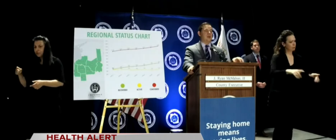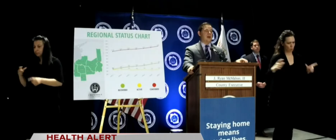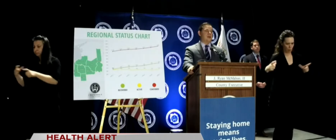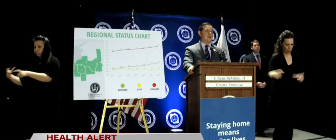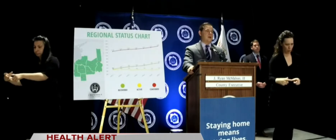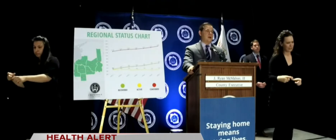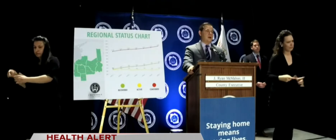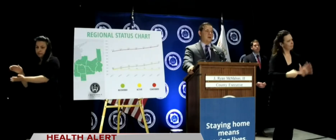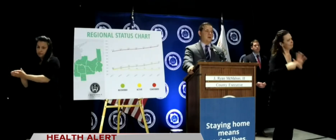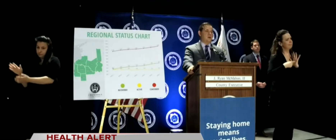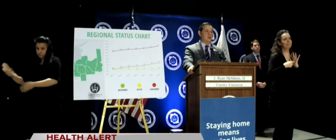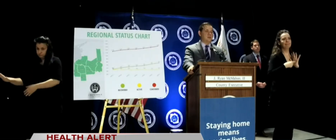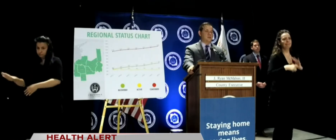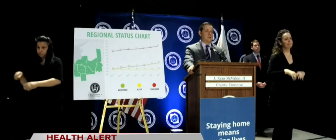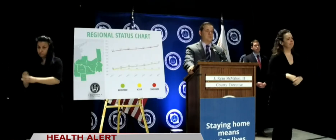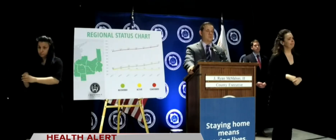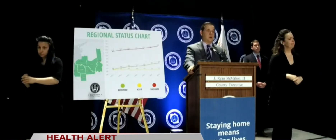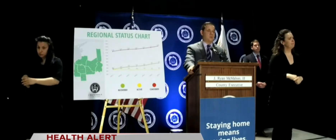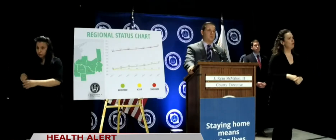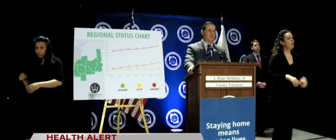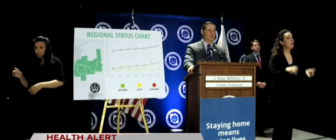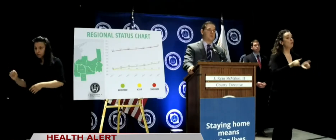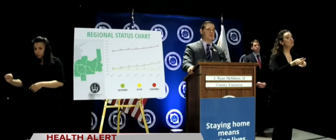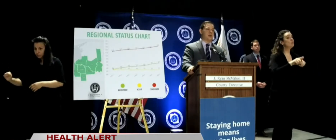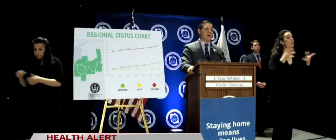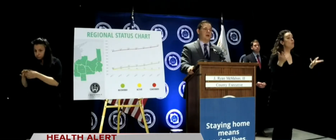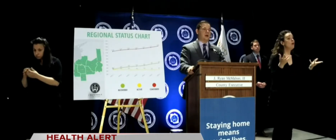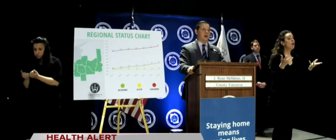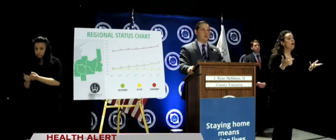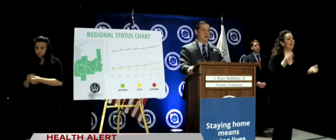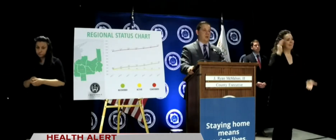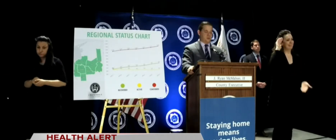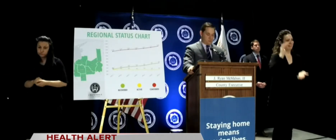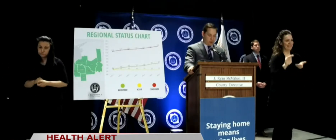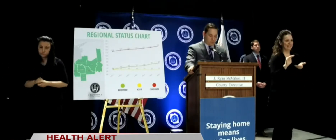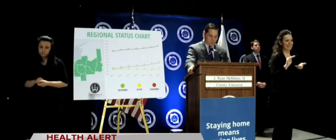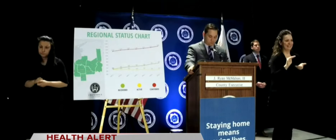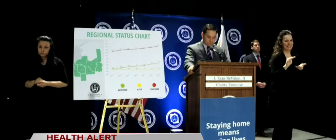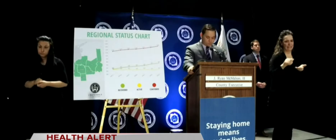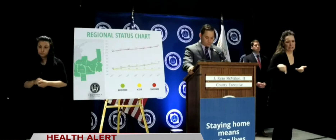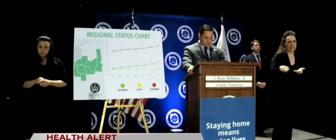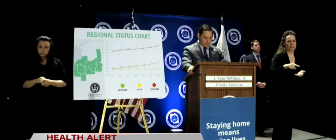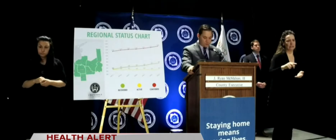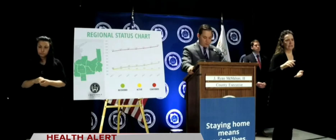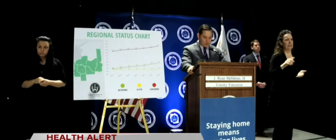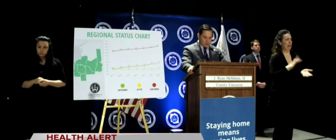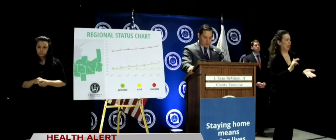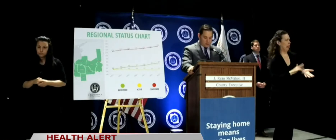to that, it's less resources on our healthcare department.